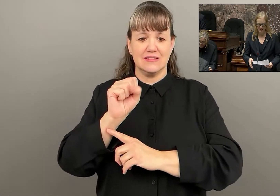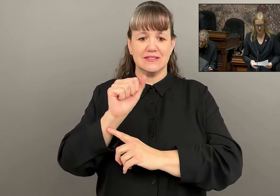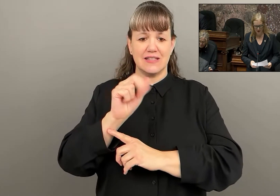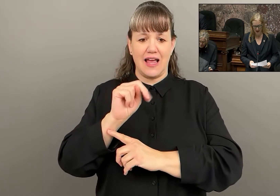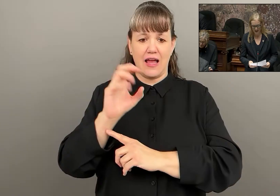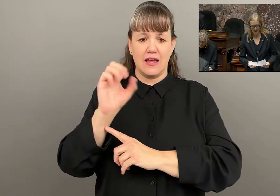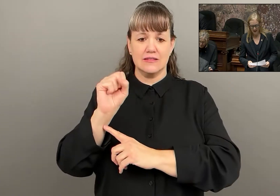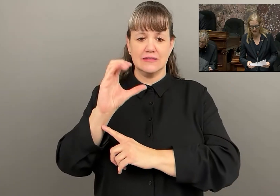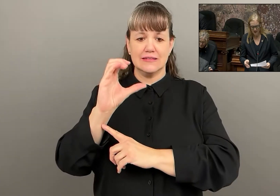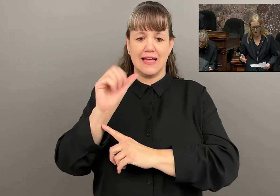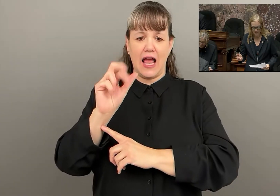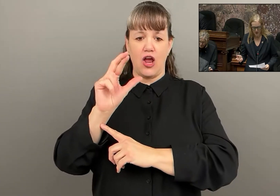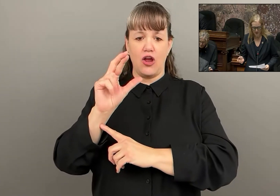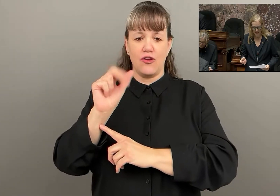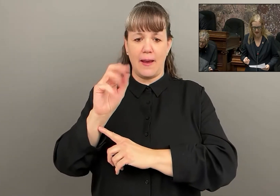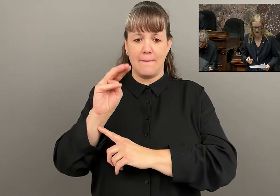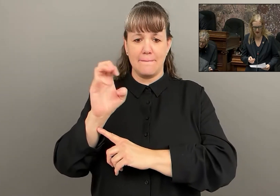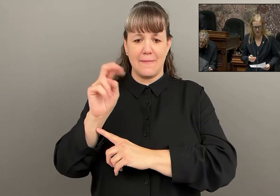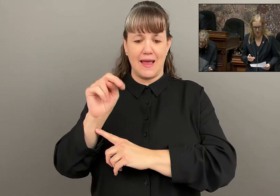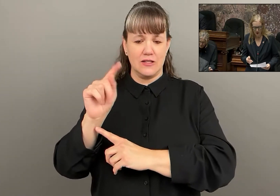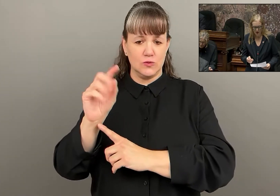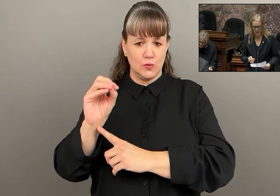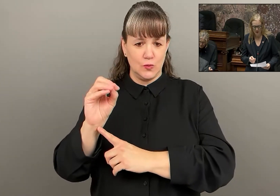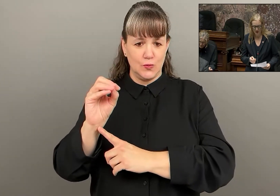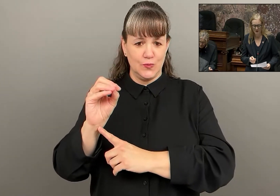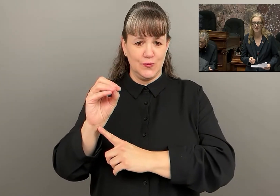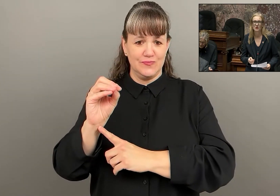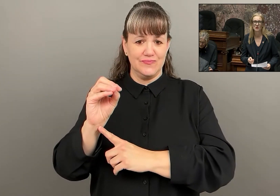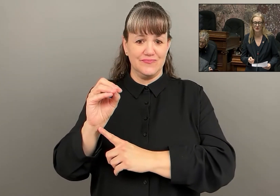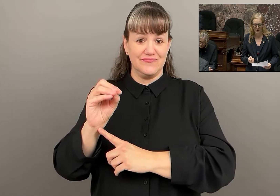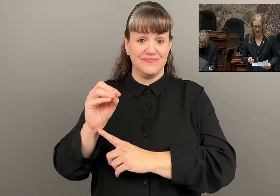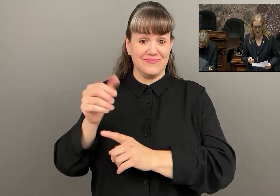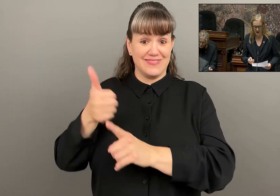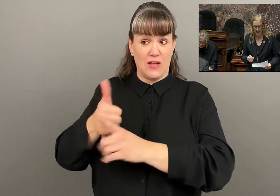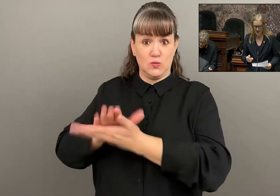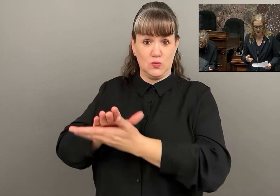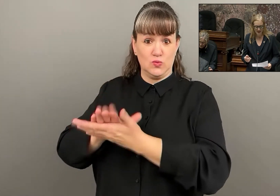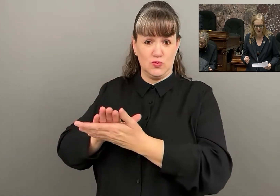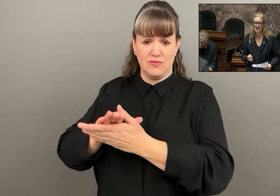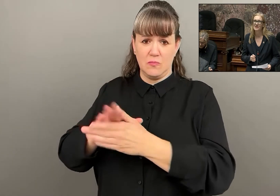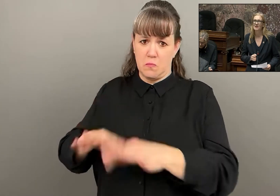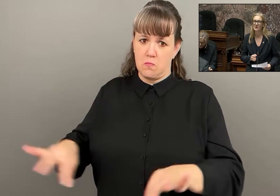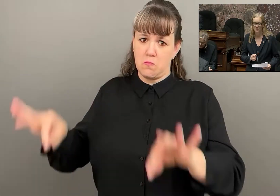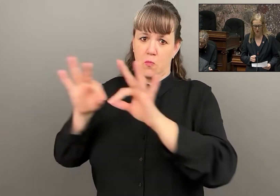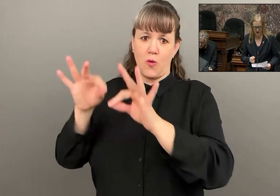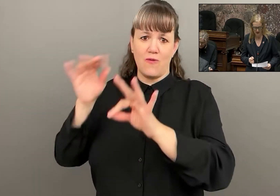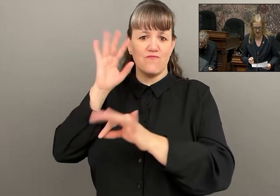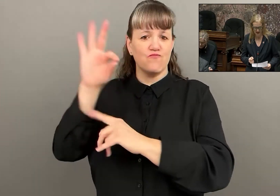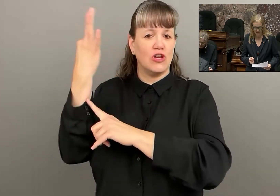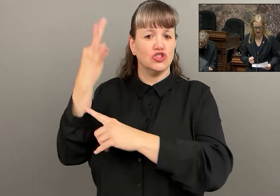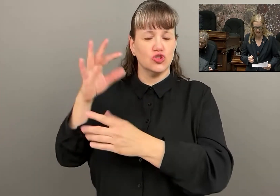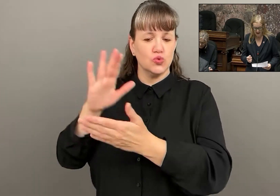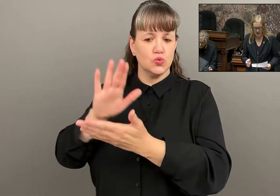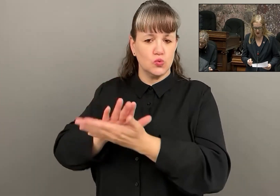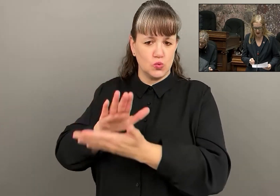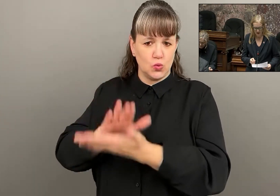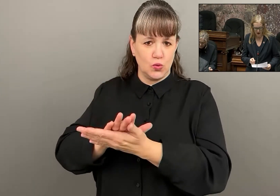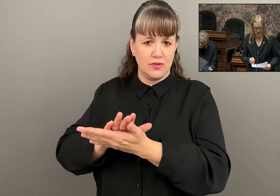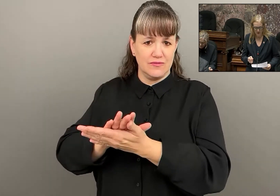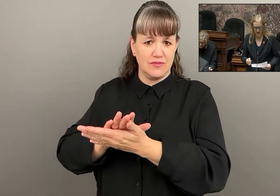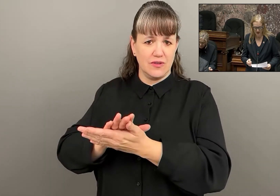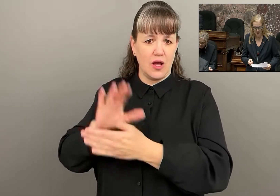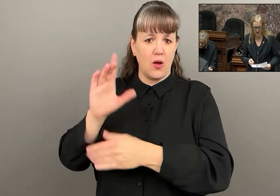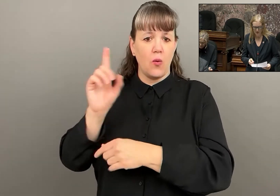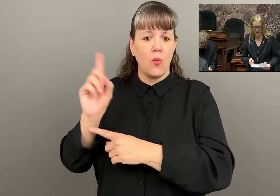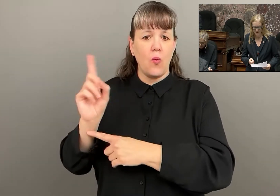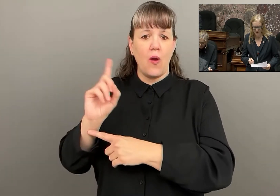of its community, it's also the birthplace of a remarkable global initiative called Young Citizens of the World. Last year, I had the